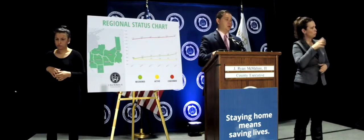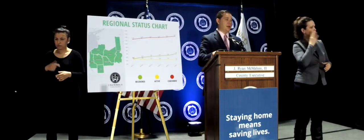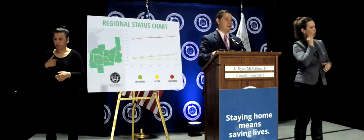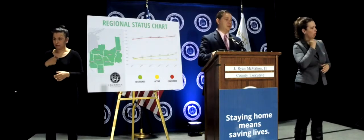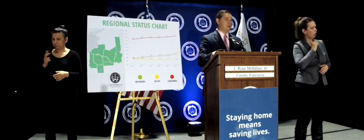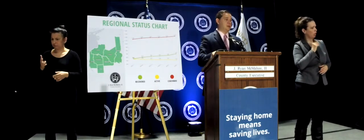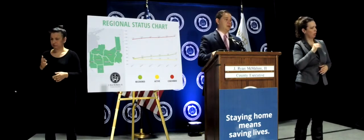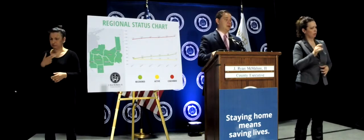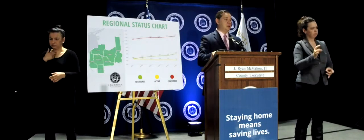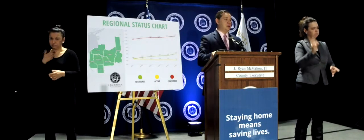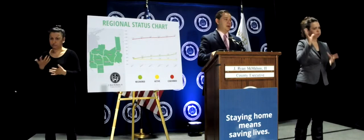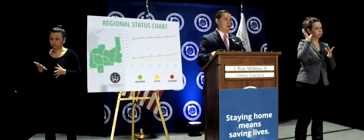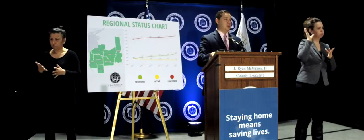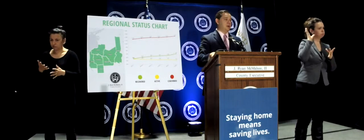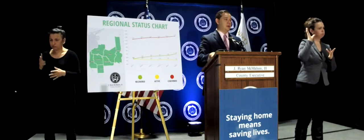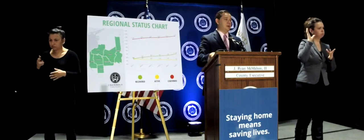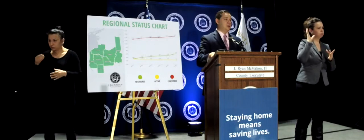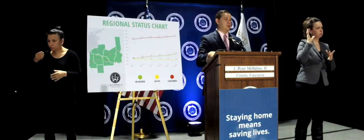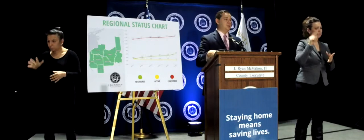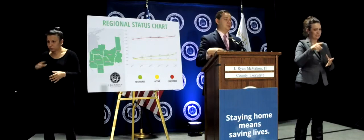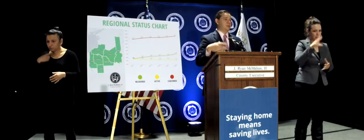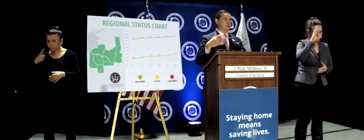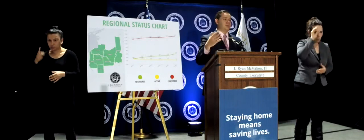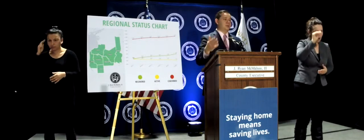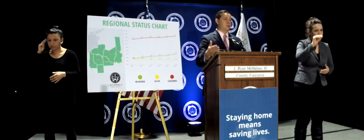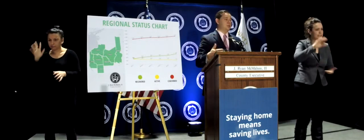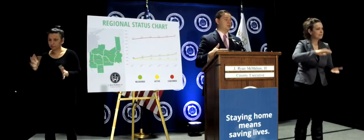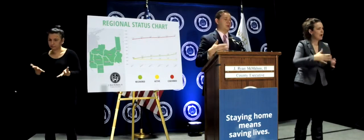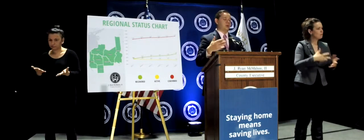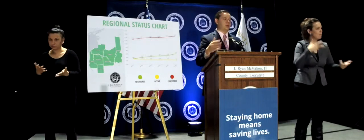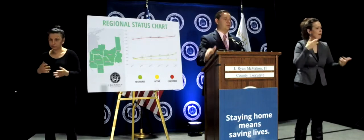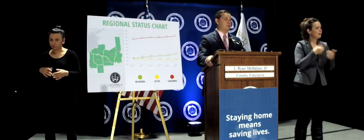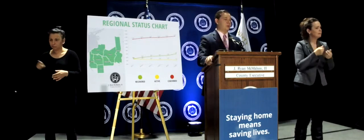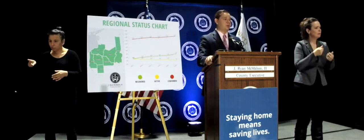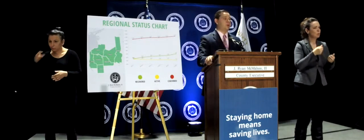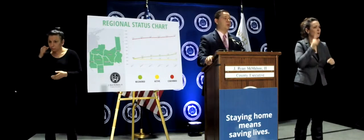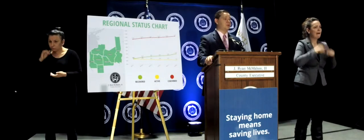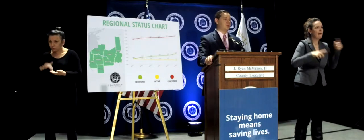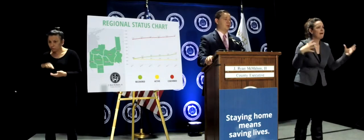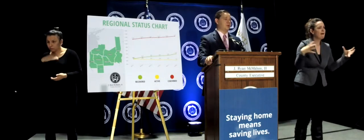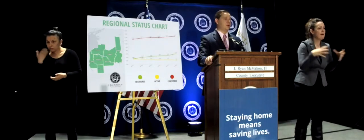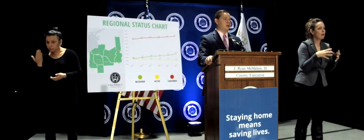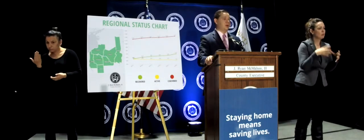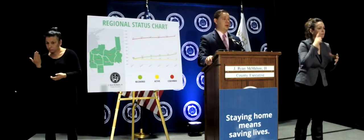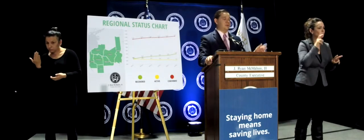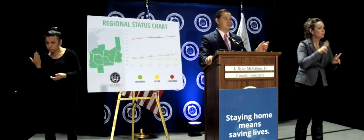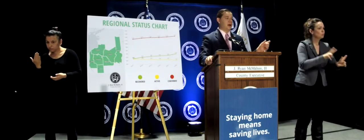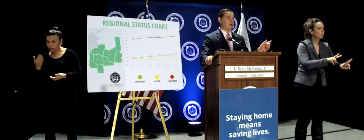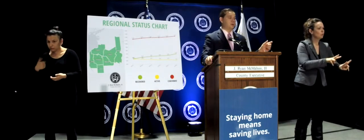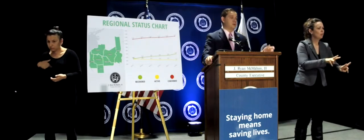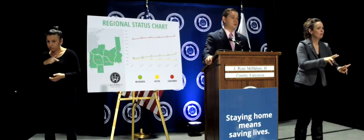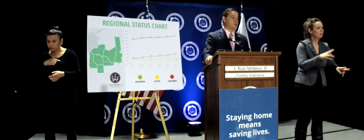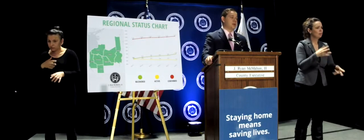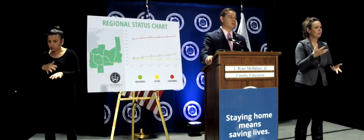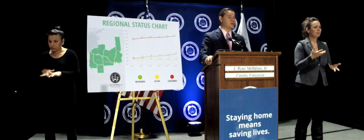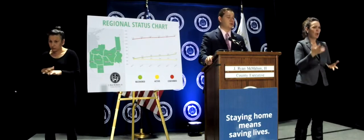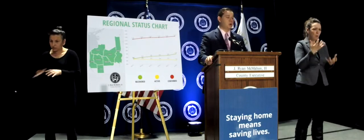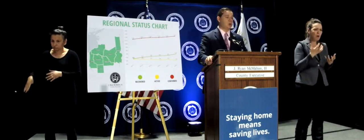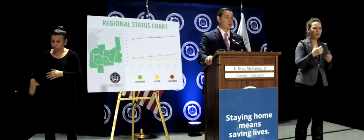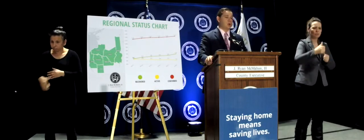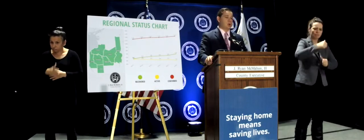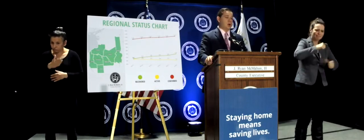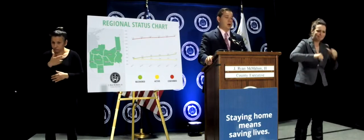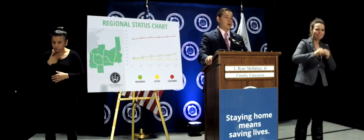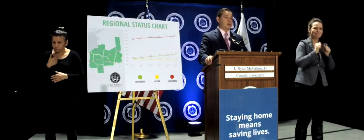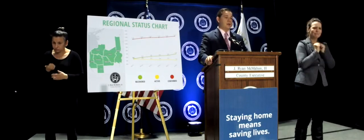tragically to an accident, and the kids just want to grieve. They want to be with each other, and you have this virus that's so dangerous.